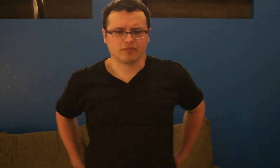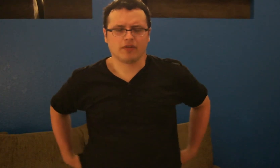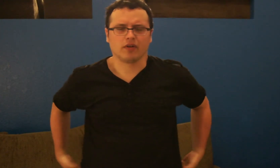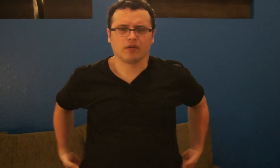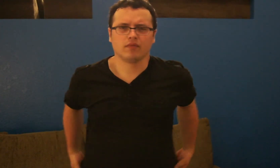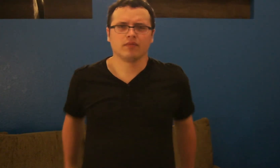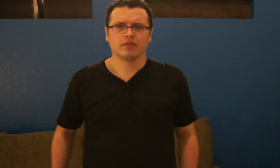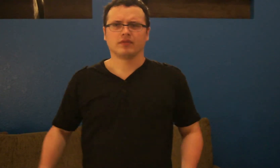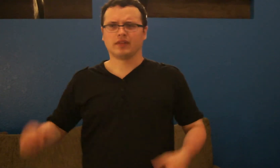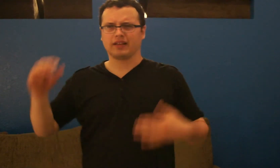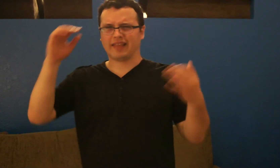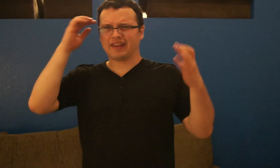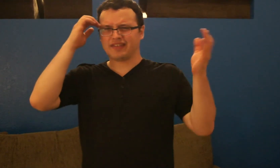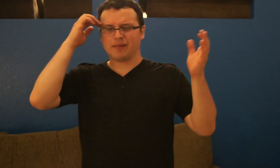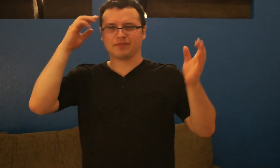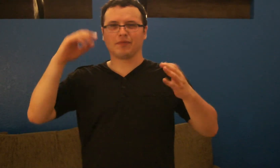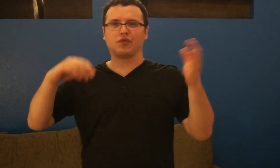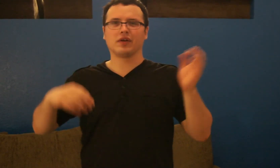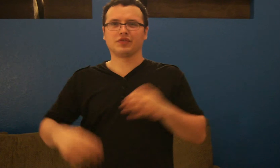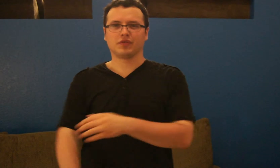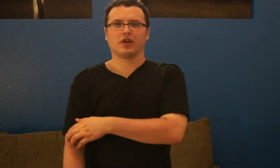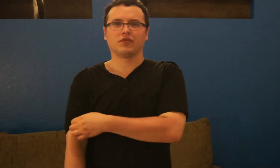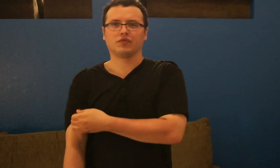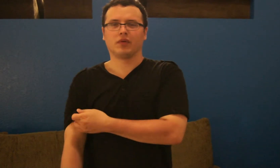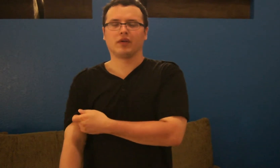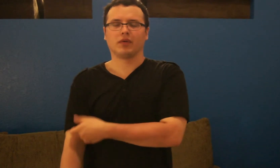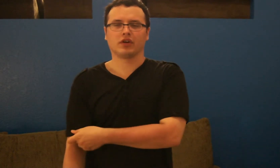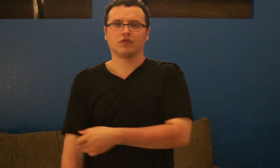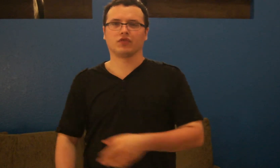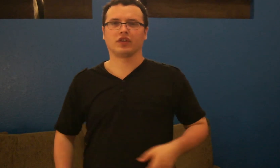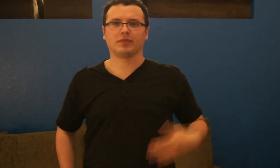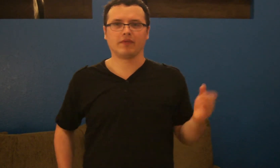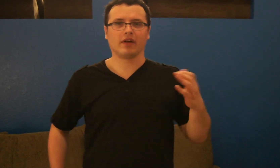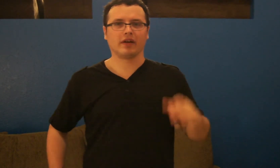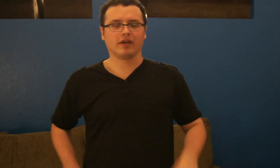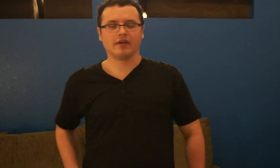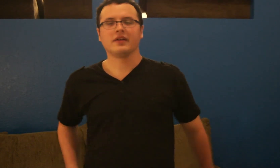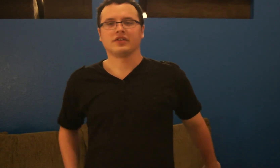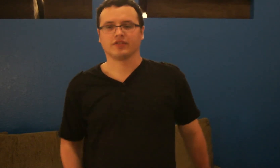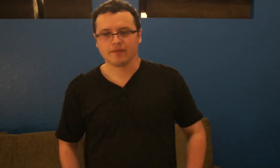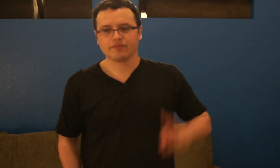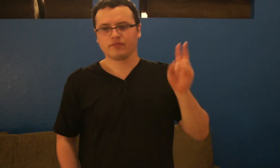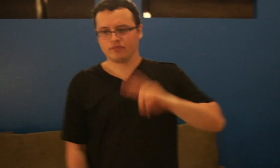of their like latest albums before it was called the one called Results May Vary. Alright, here's up.